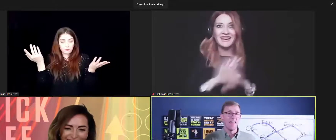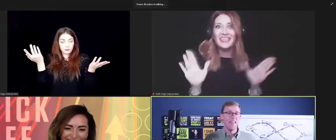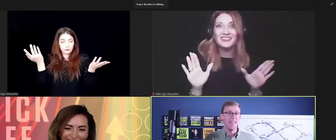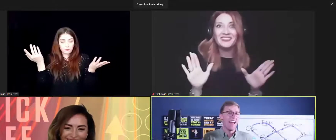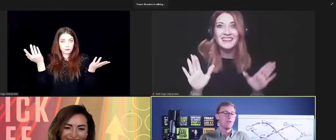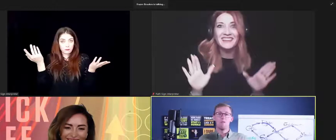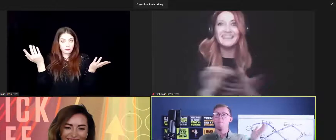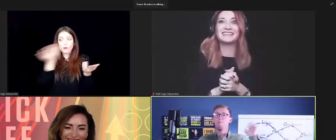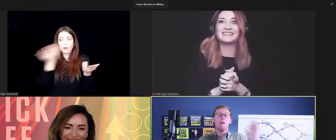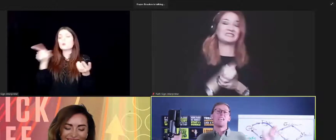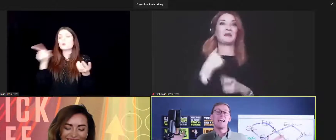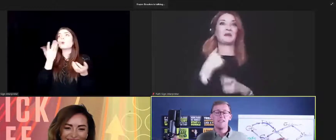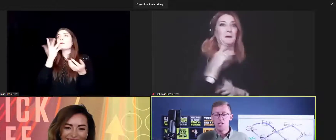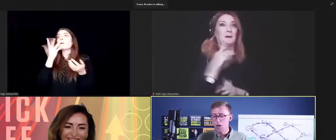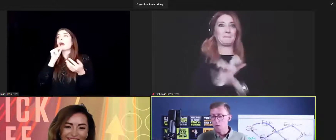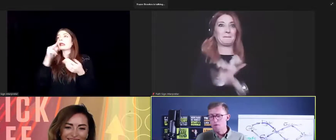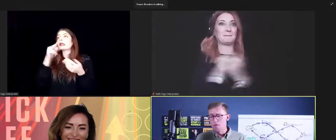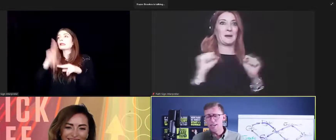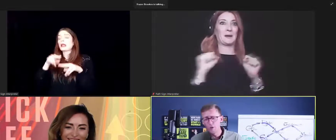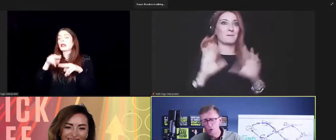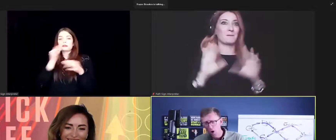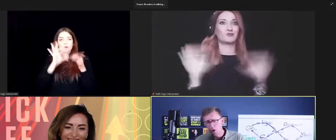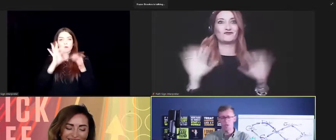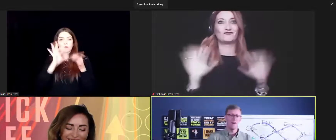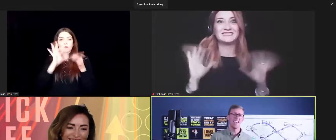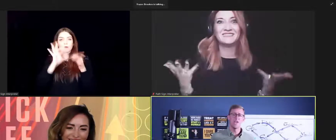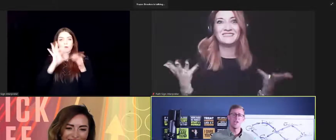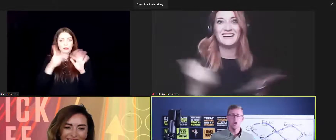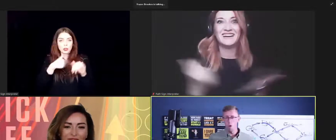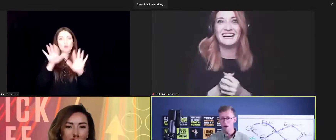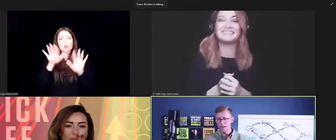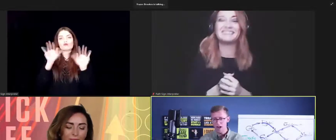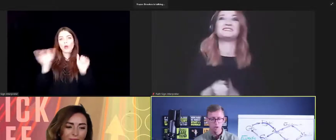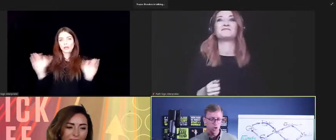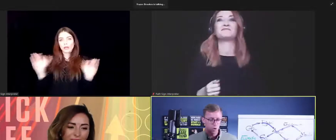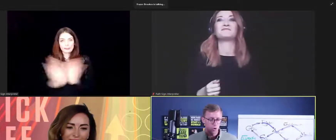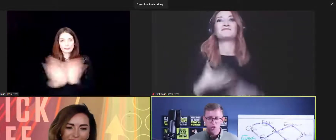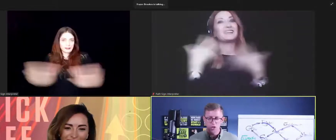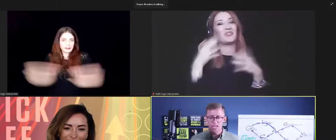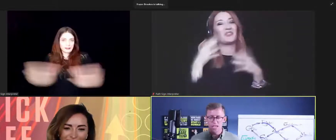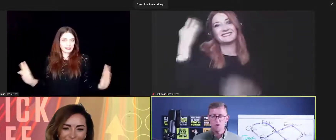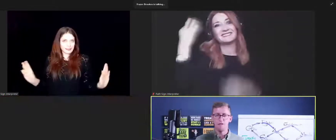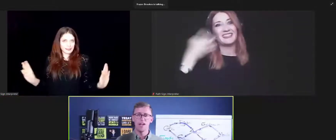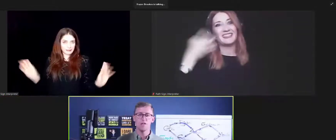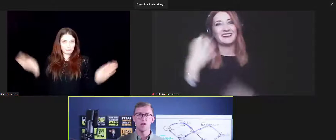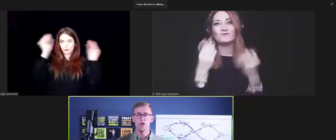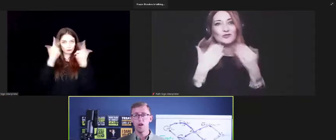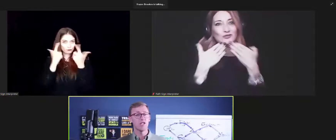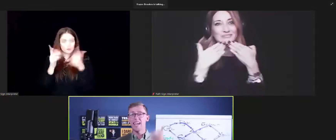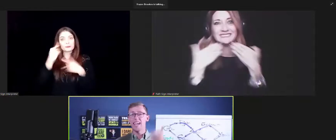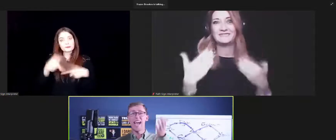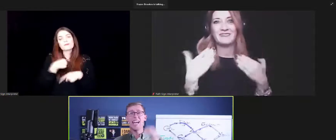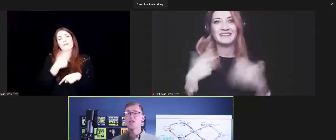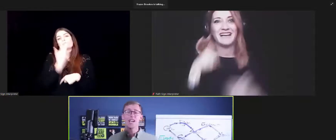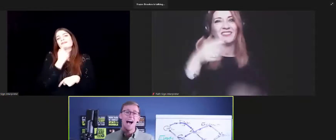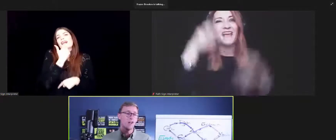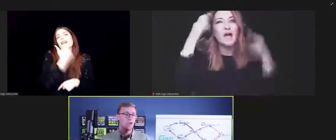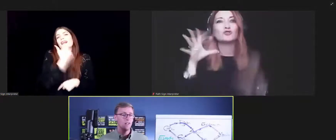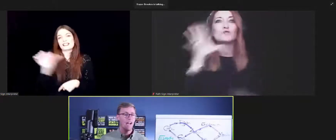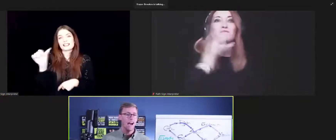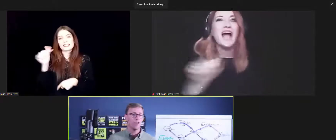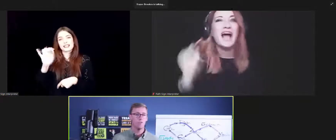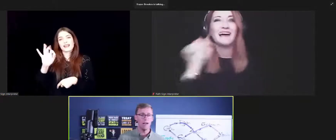then I would just, that was it. So thank you so much, Stefania. You are incredible. It's so good seeing your growth. And thanks for the nuggets. Again, guys,